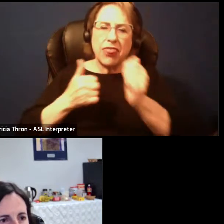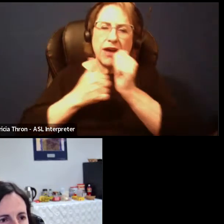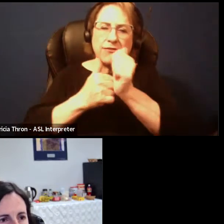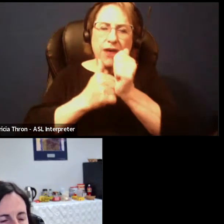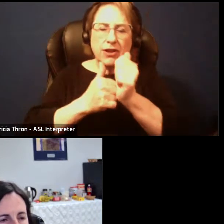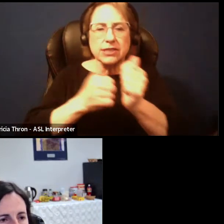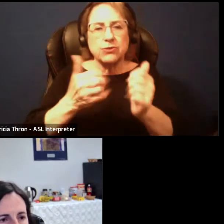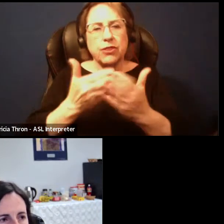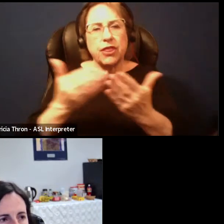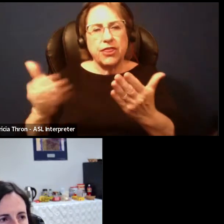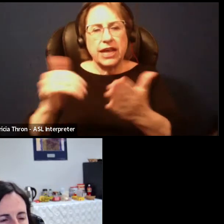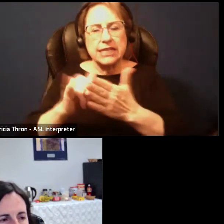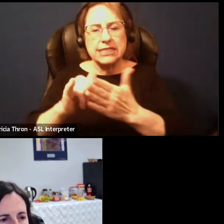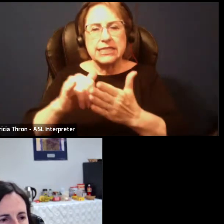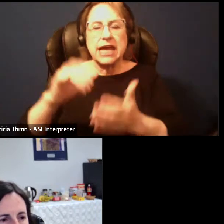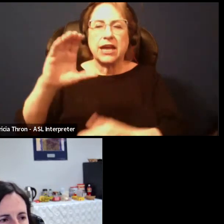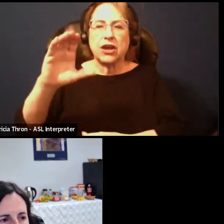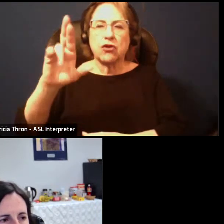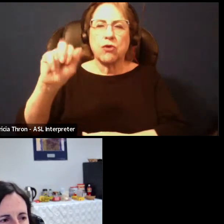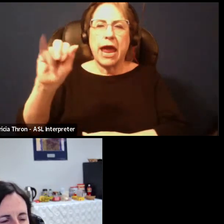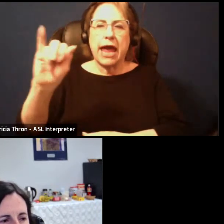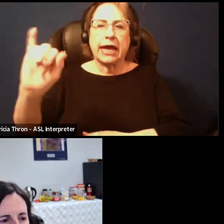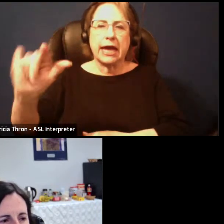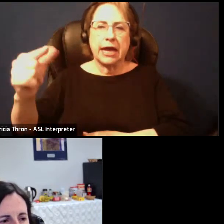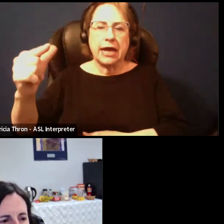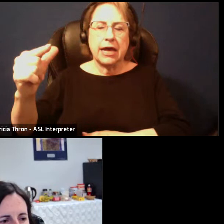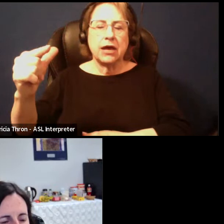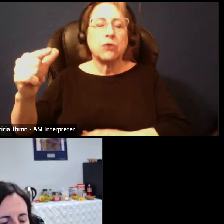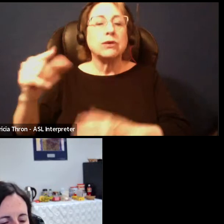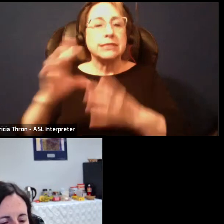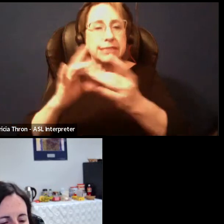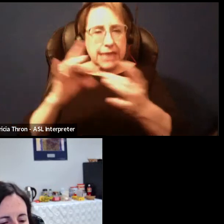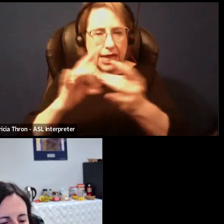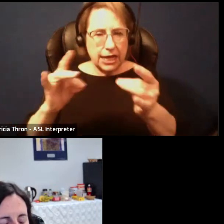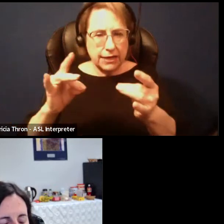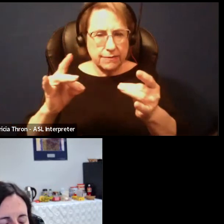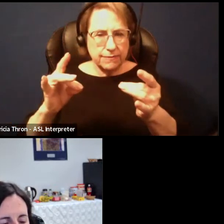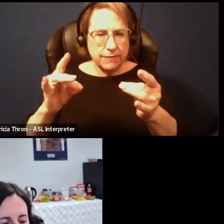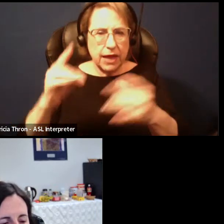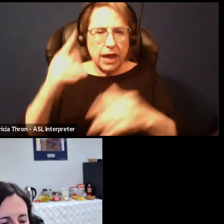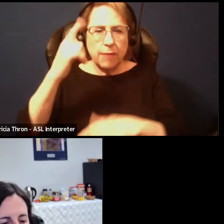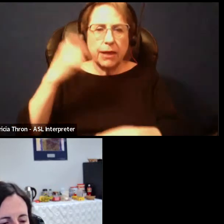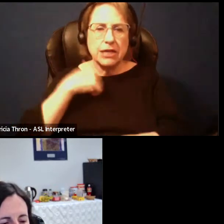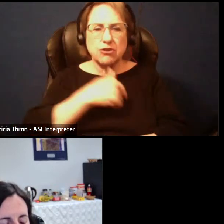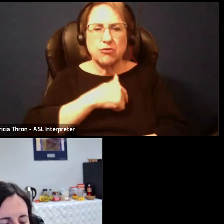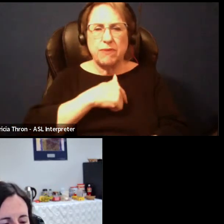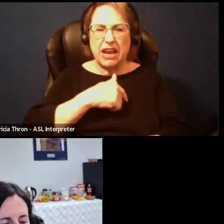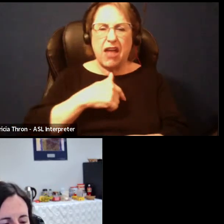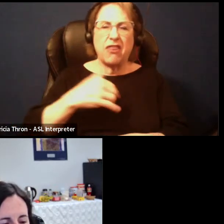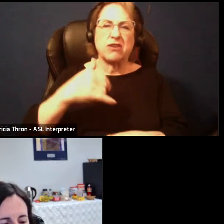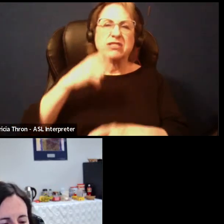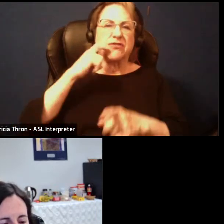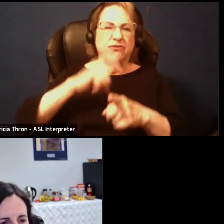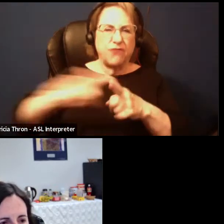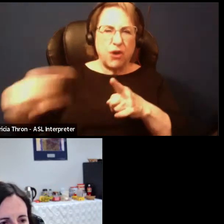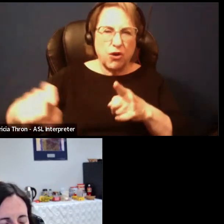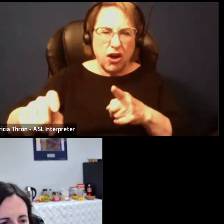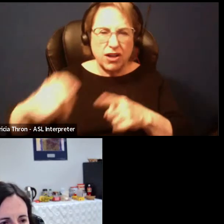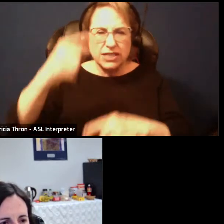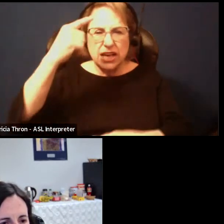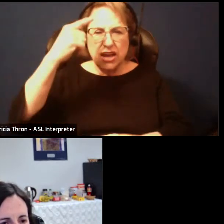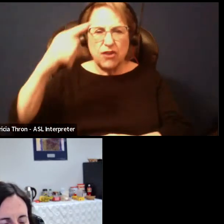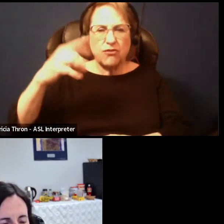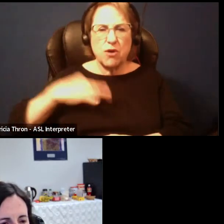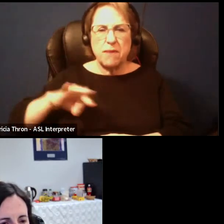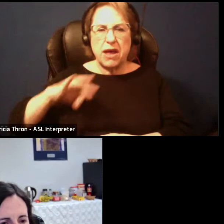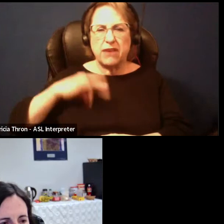was saying, because we've also been on those calls for the benefits. Youch. Talk about your phone calls. Those were not the pleasant meetings